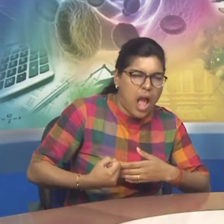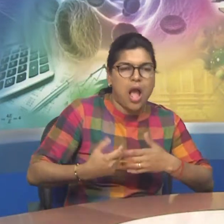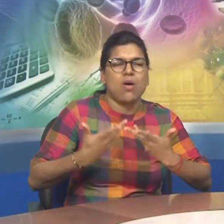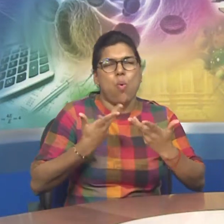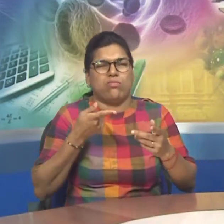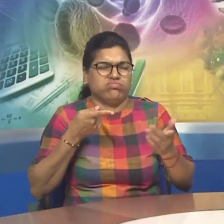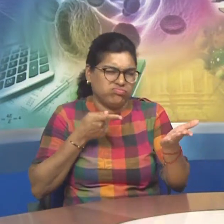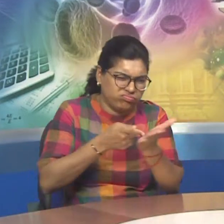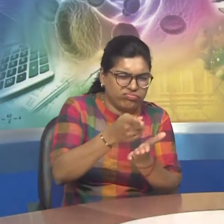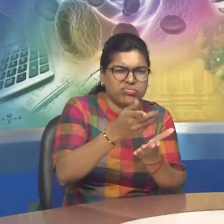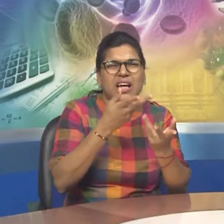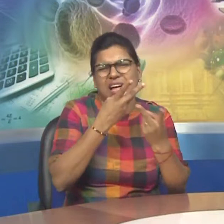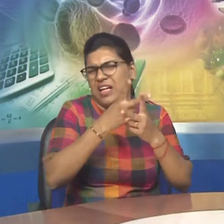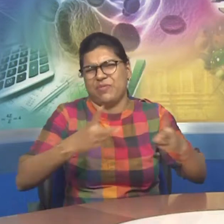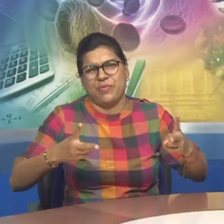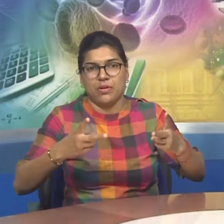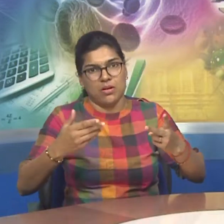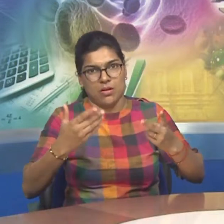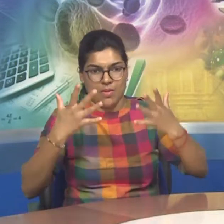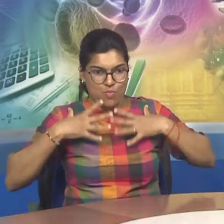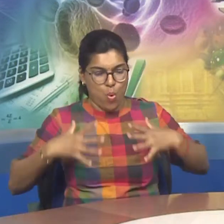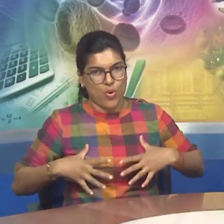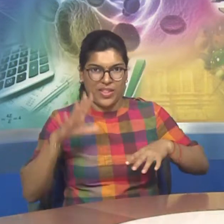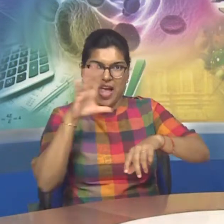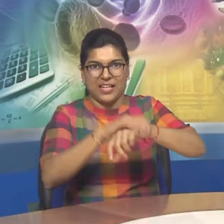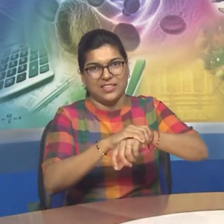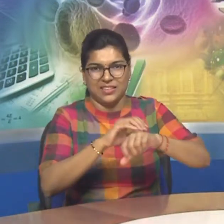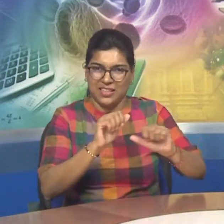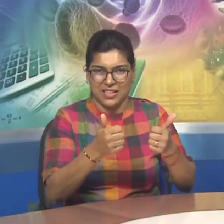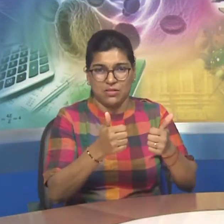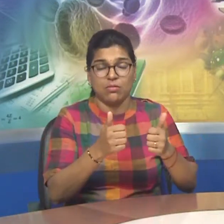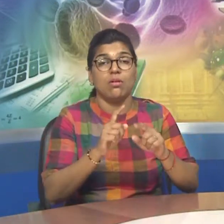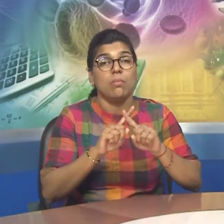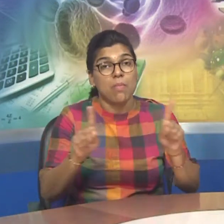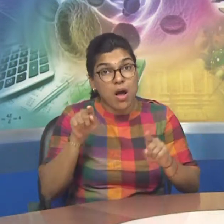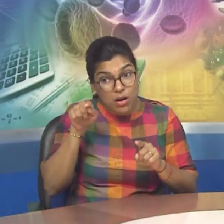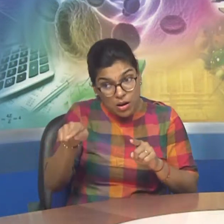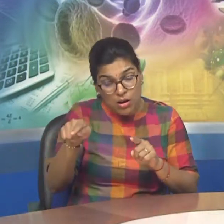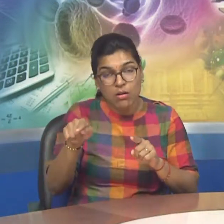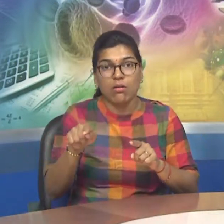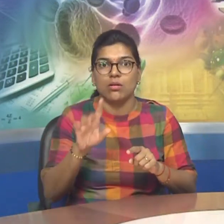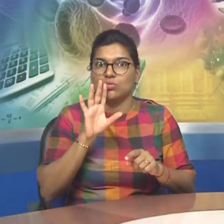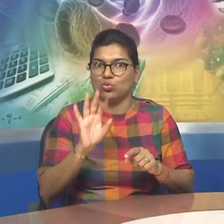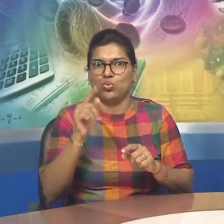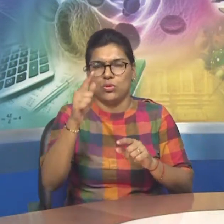don't you think that angry and harsh words can also hurt equally?